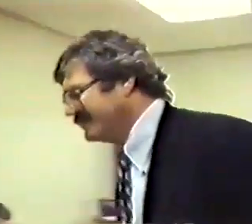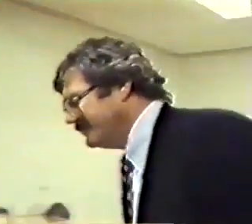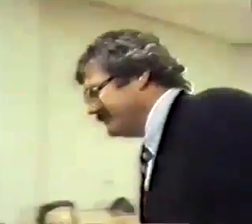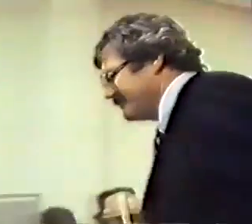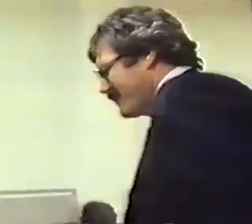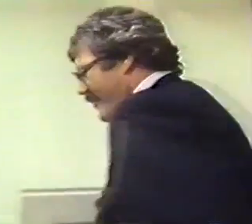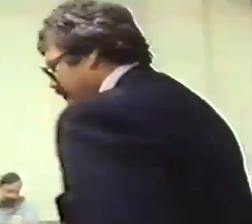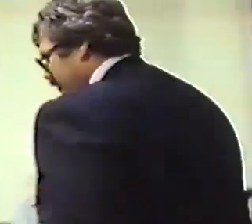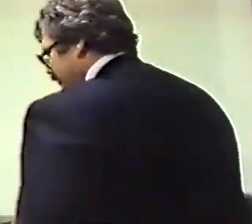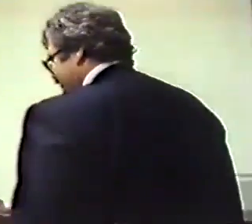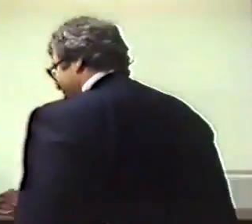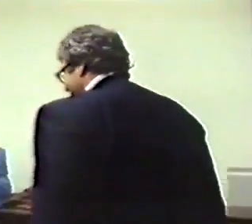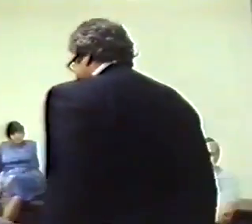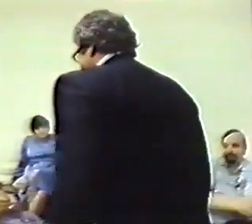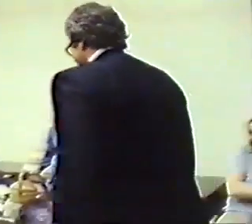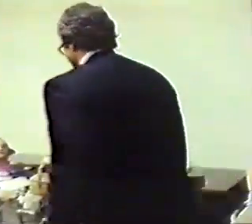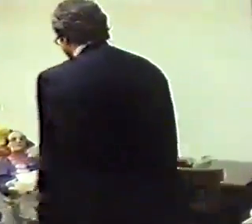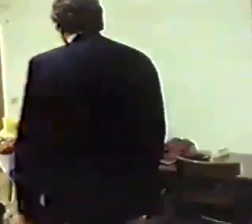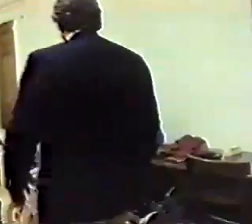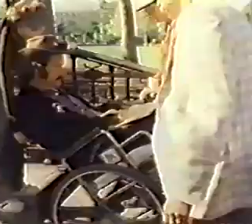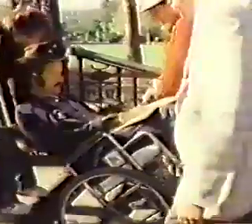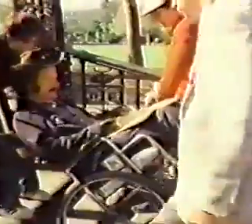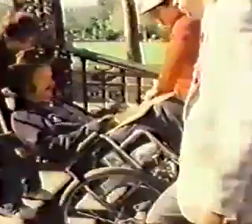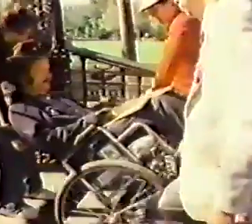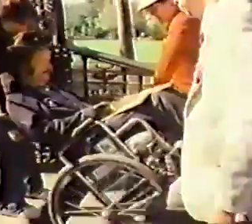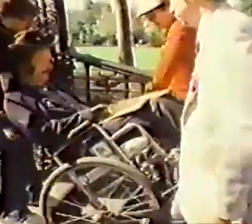See you. Bye.